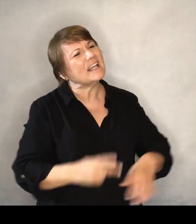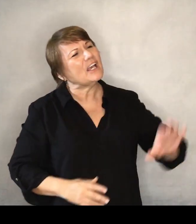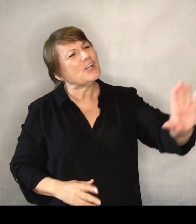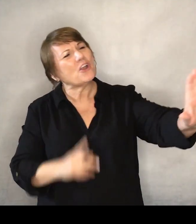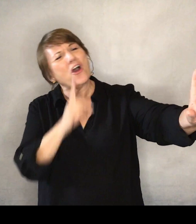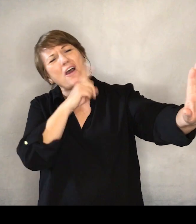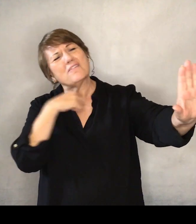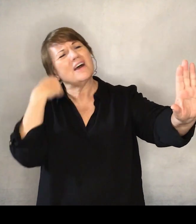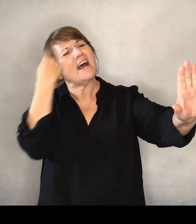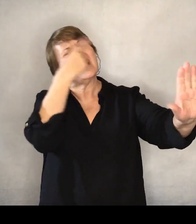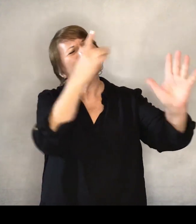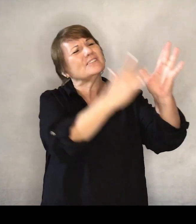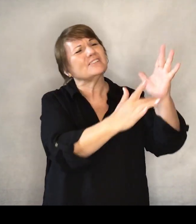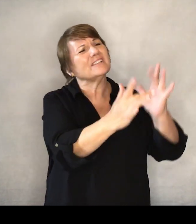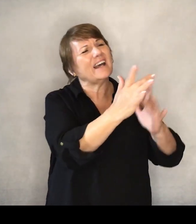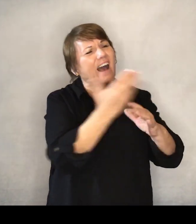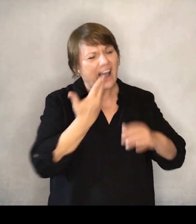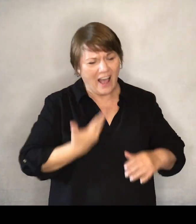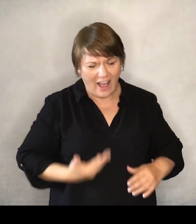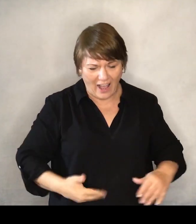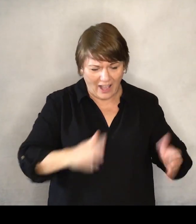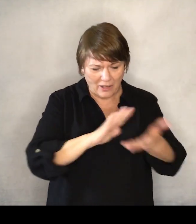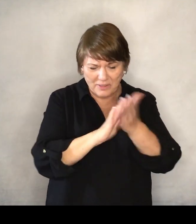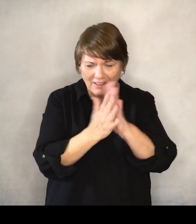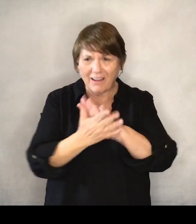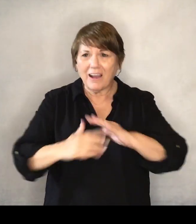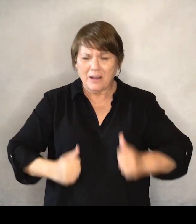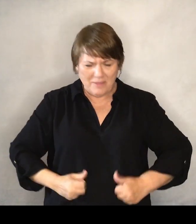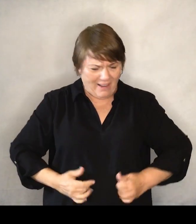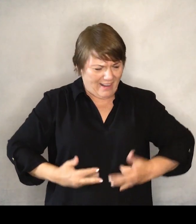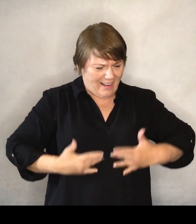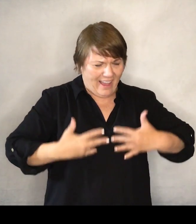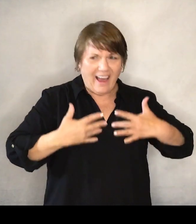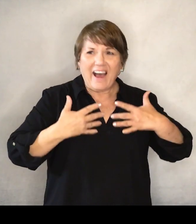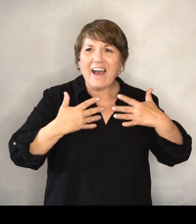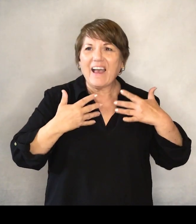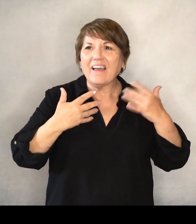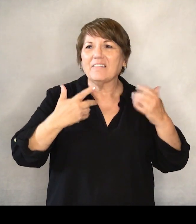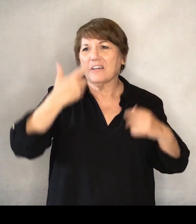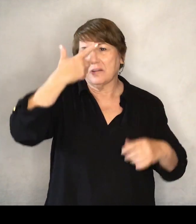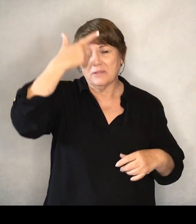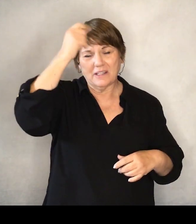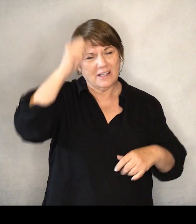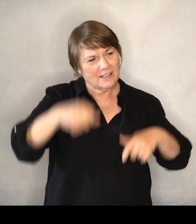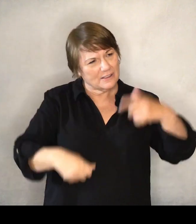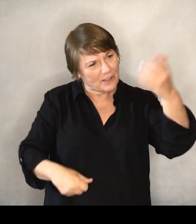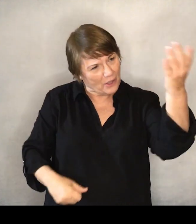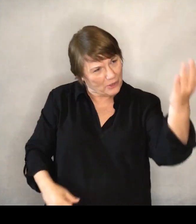Okay.